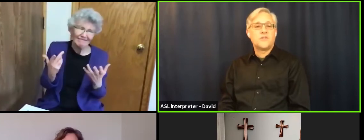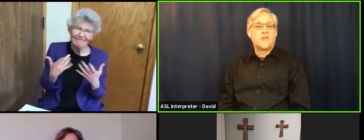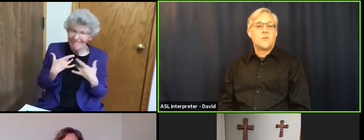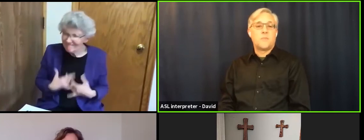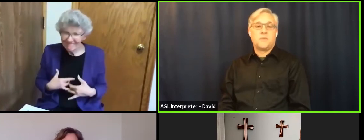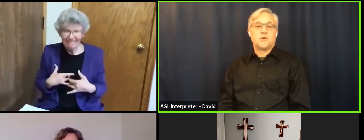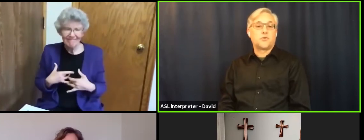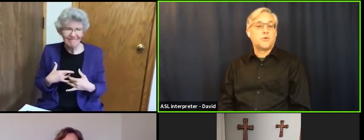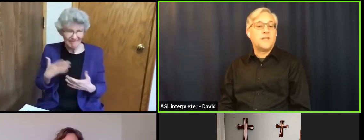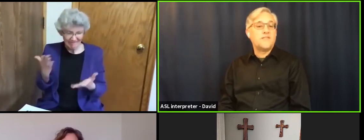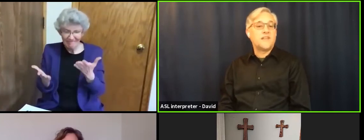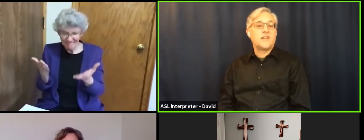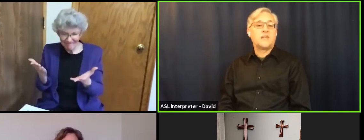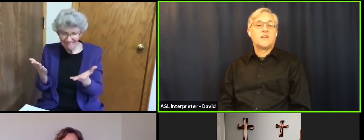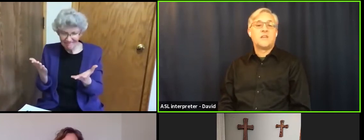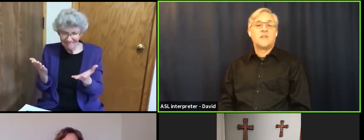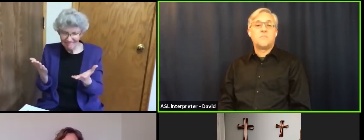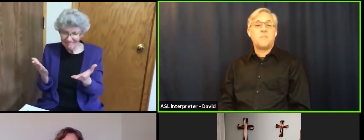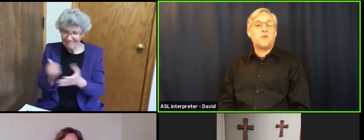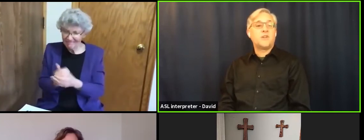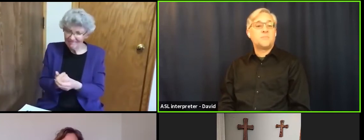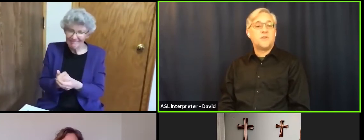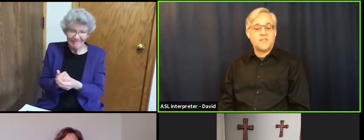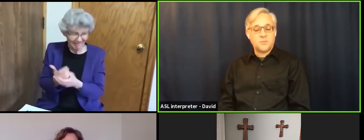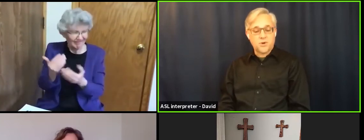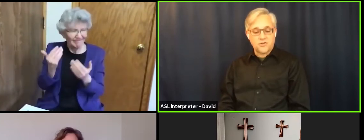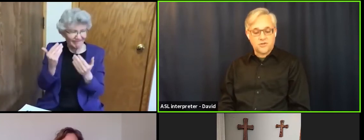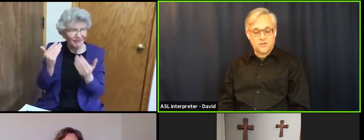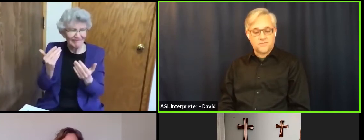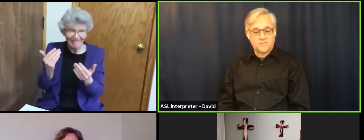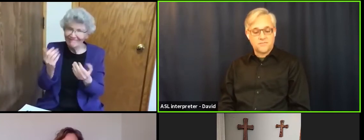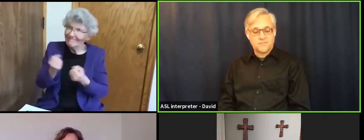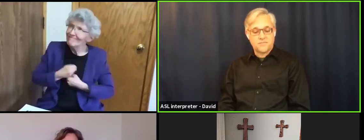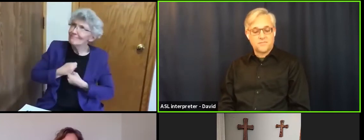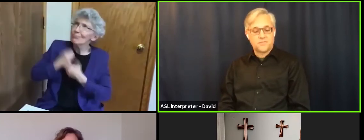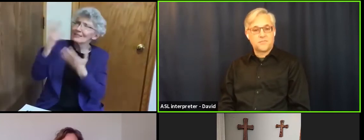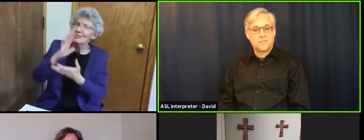hurt. Maybe you're grieving. Maybe you're experiencing depression.